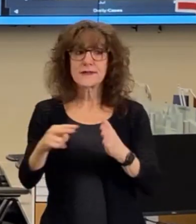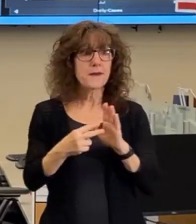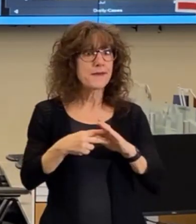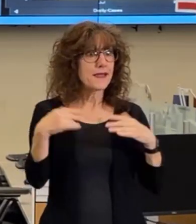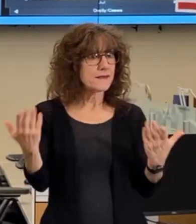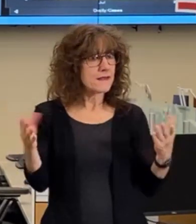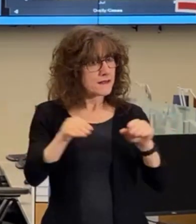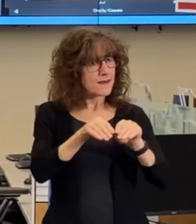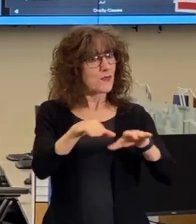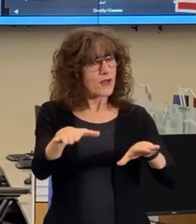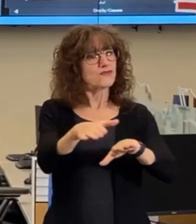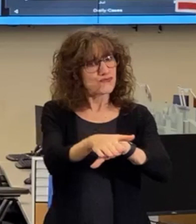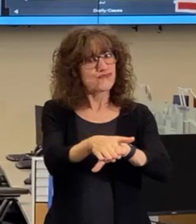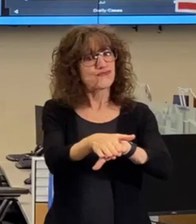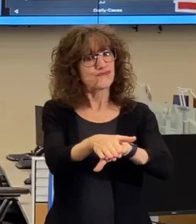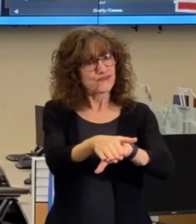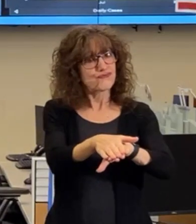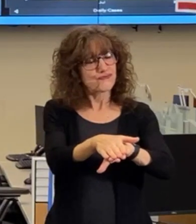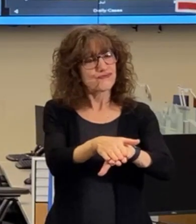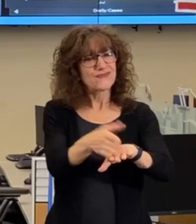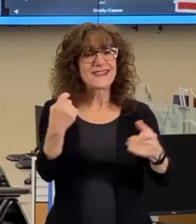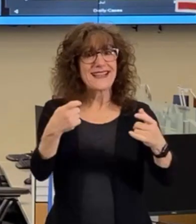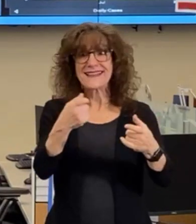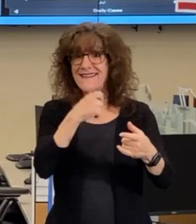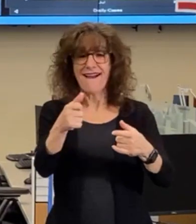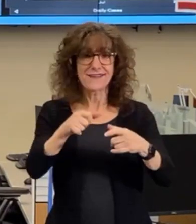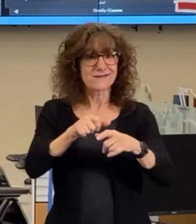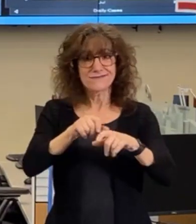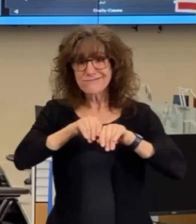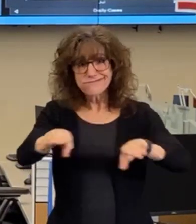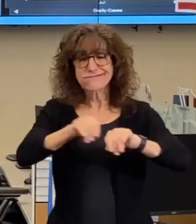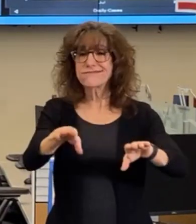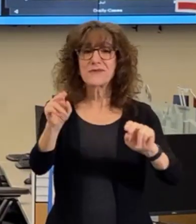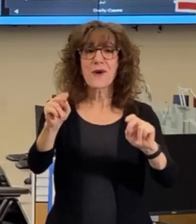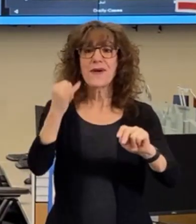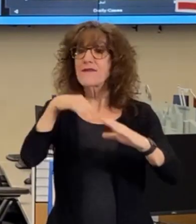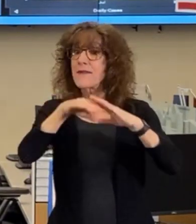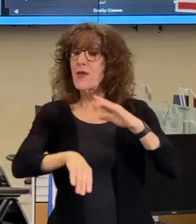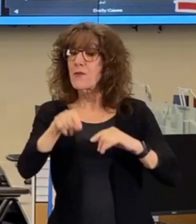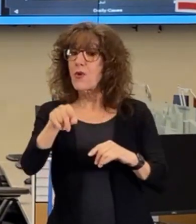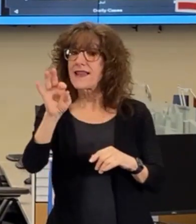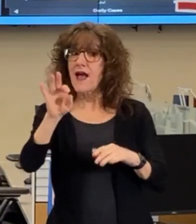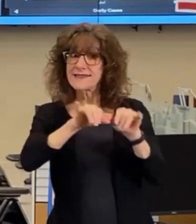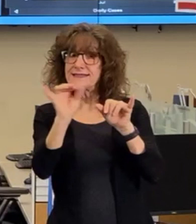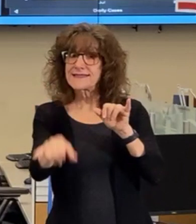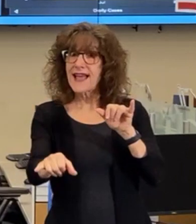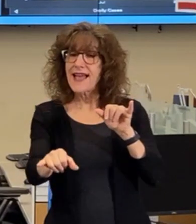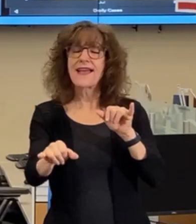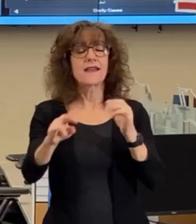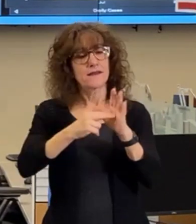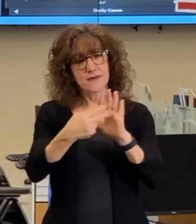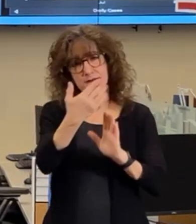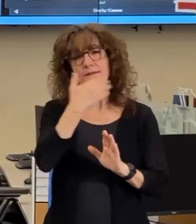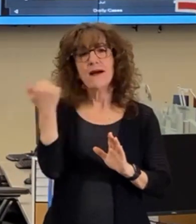the spread is slowing down rather than speeding up. If we can get below 0.9 and stay there, we'll be in an